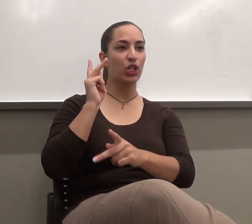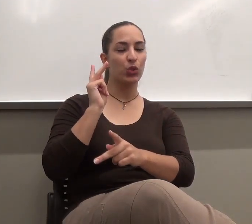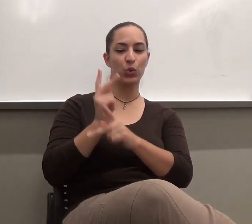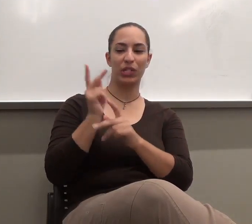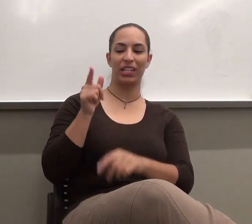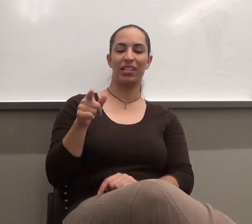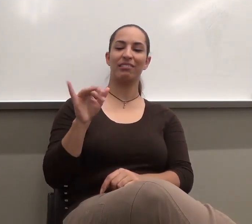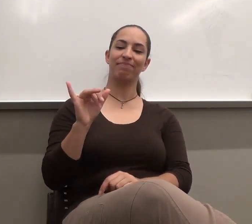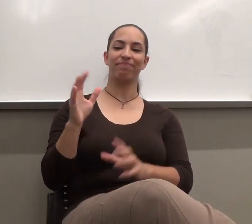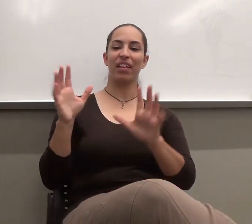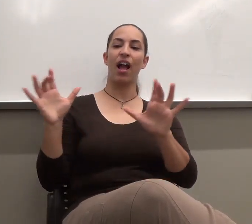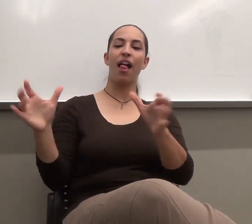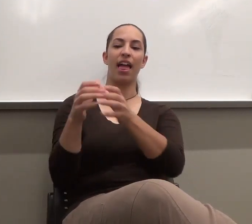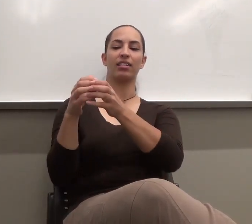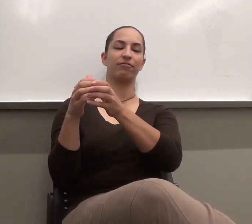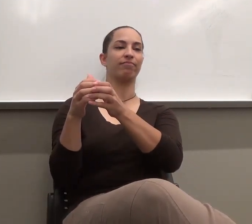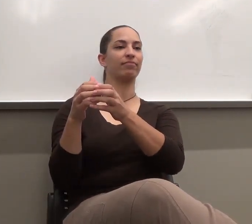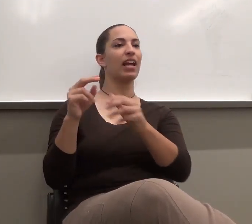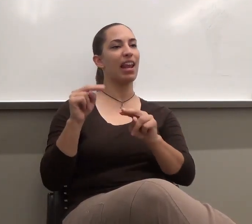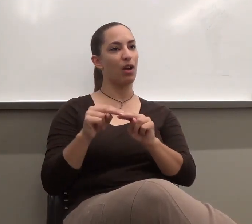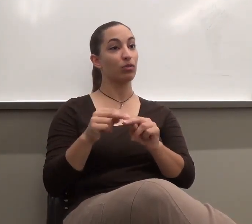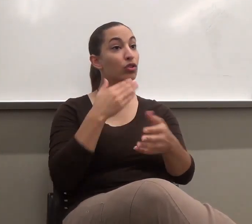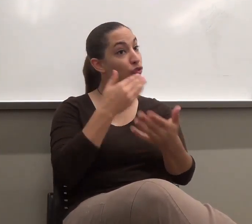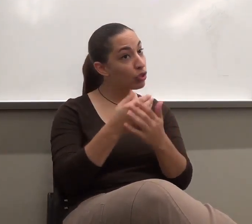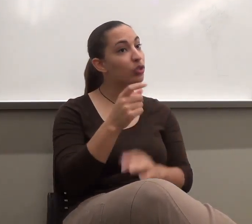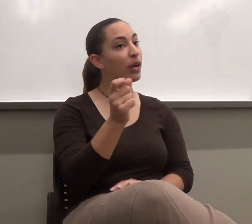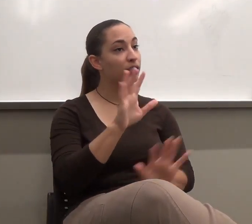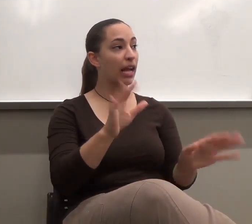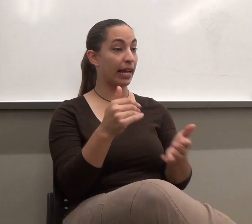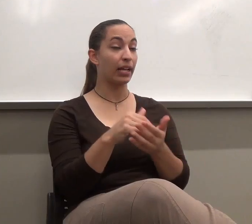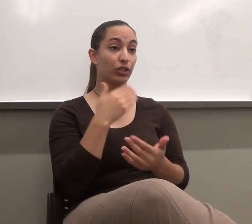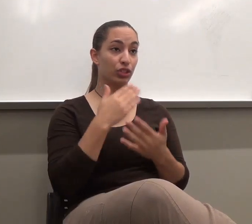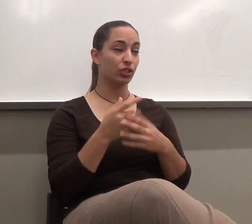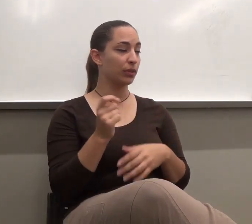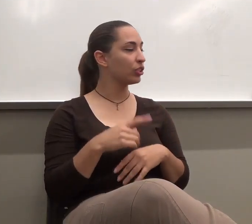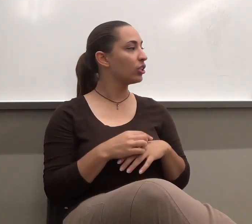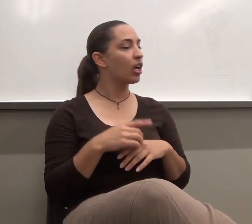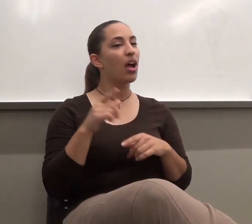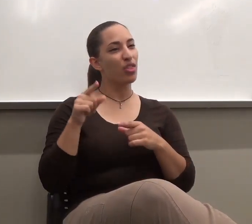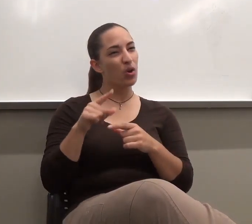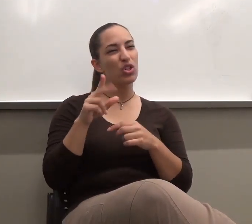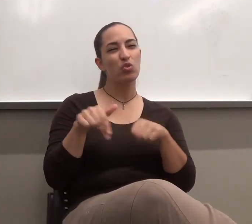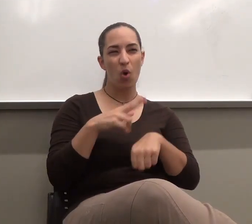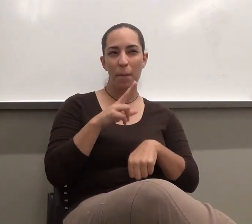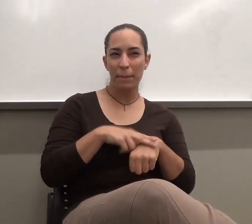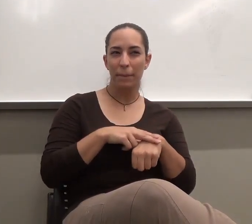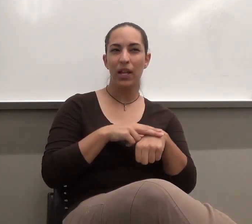noun. Okay, good question. And those are usually singular.